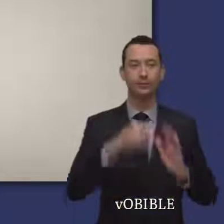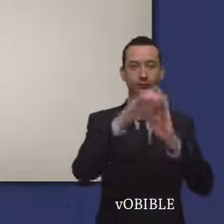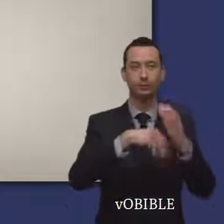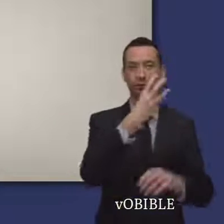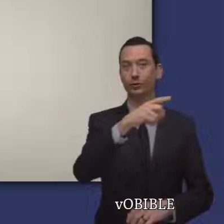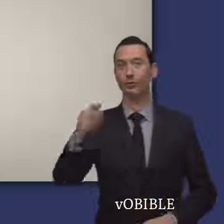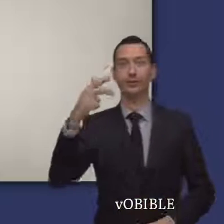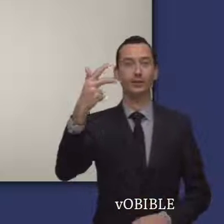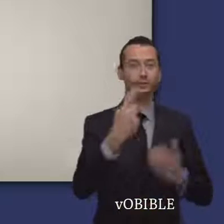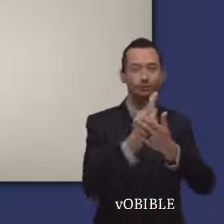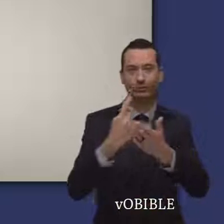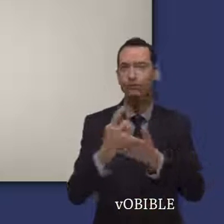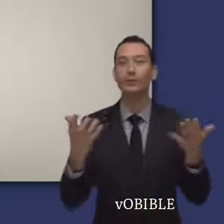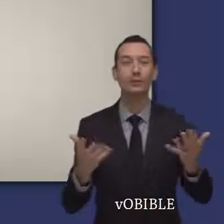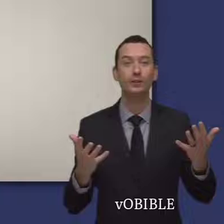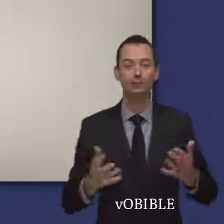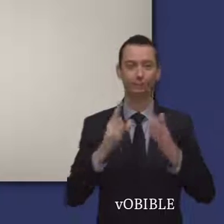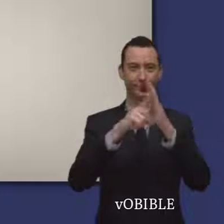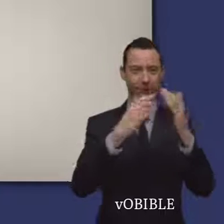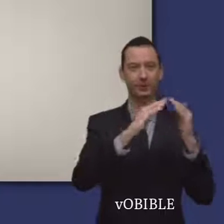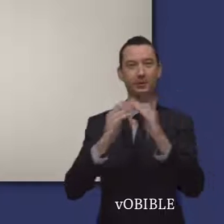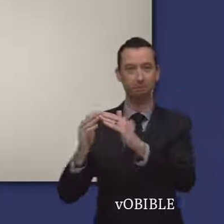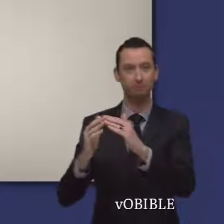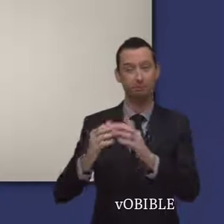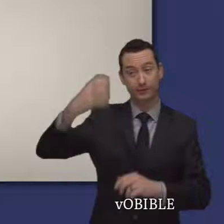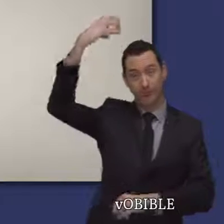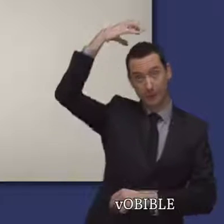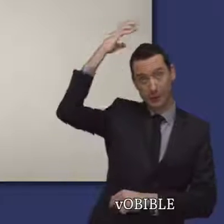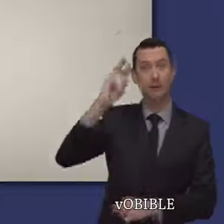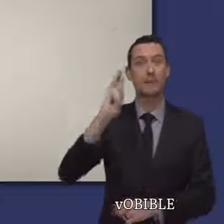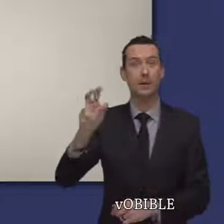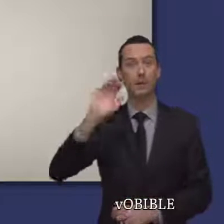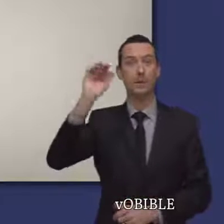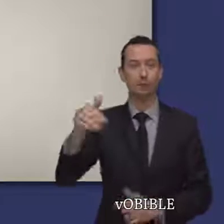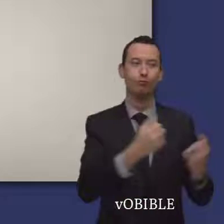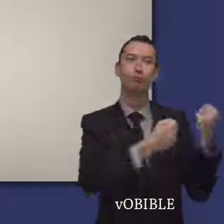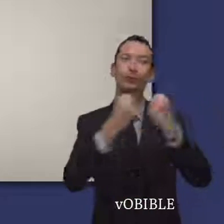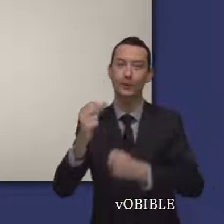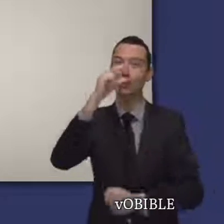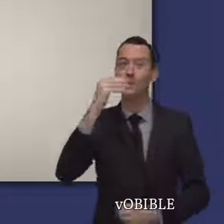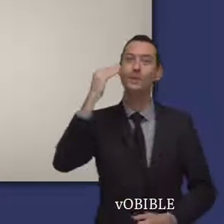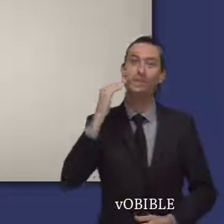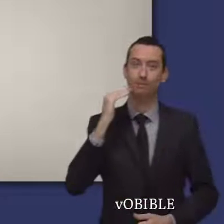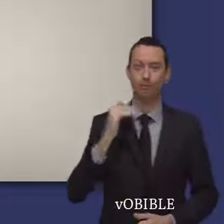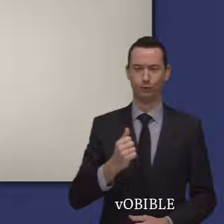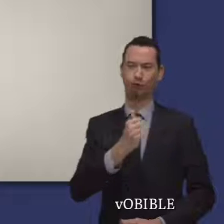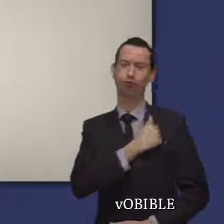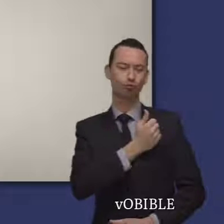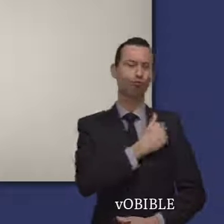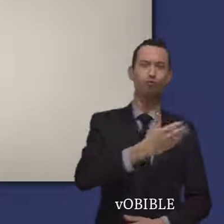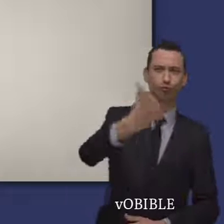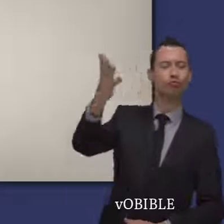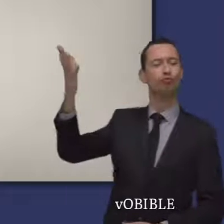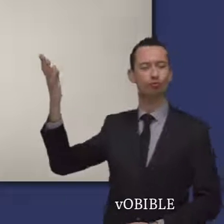Chapters 3 to 8 describe events that take place in Jerusalem. Solomon returns to his court, taking the Shulamite with him